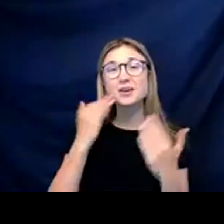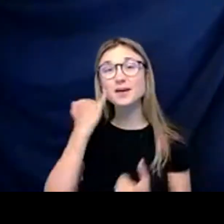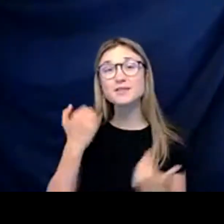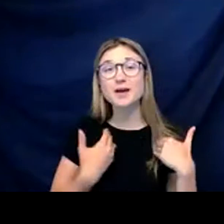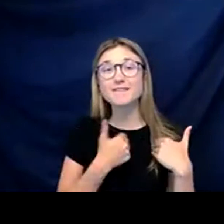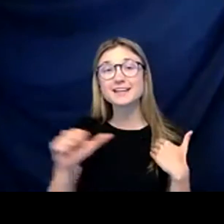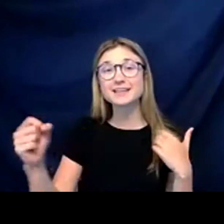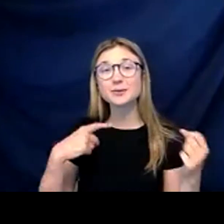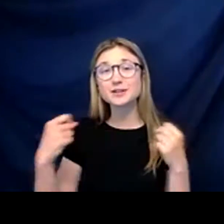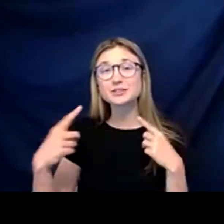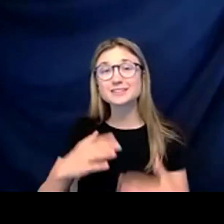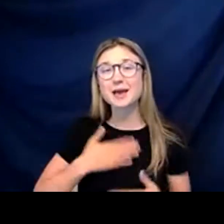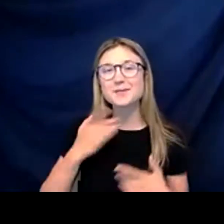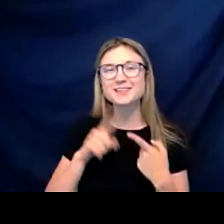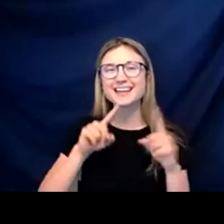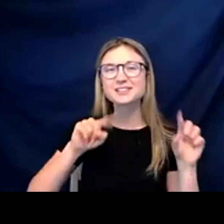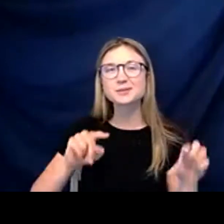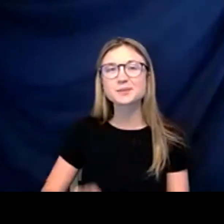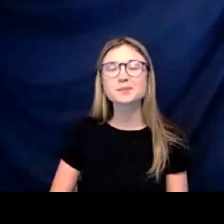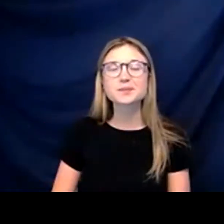to address them.